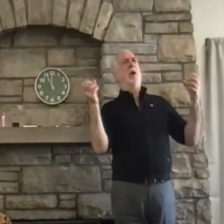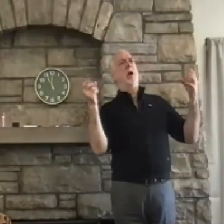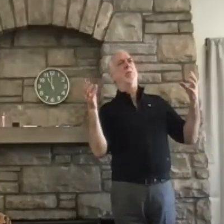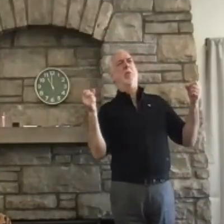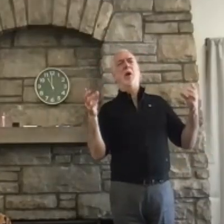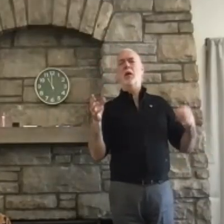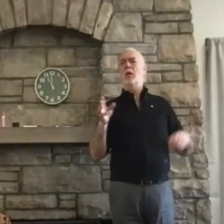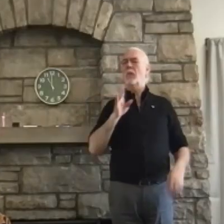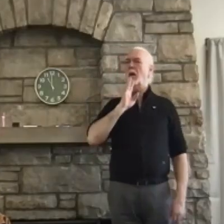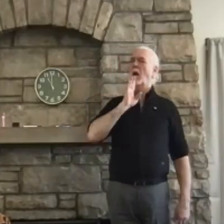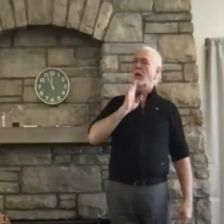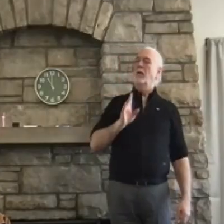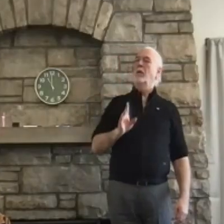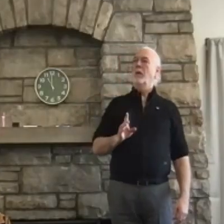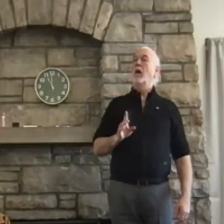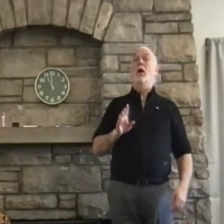about her